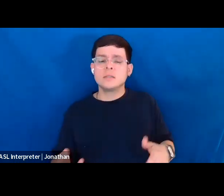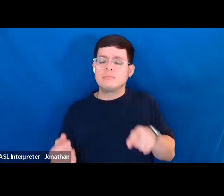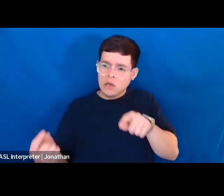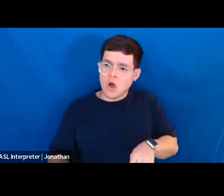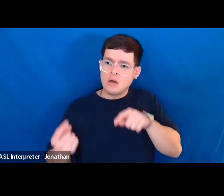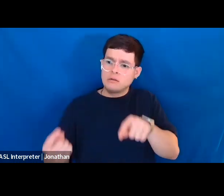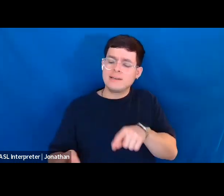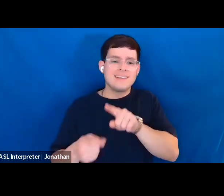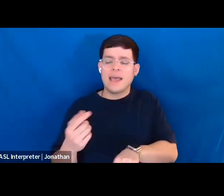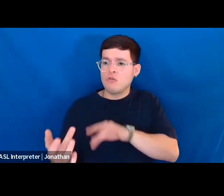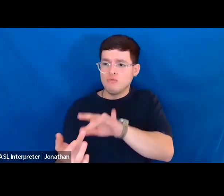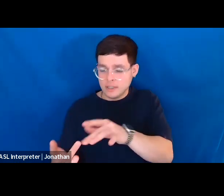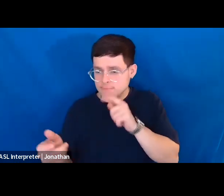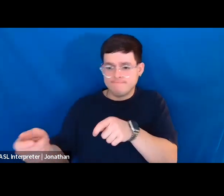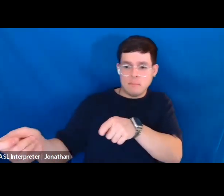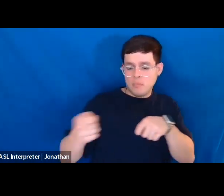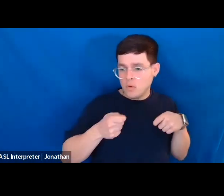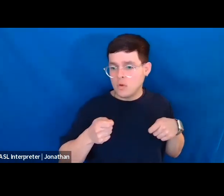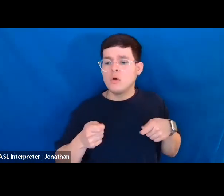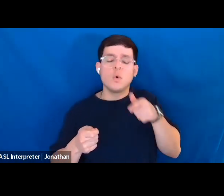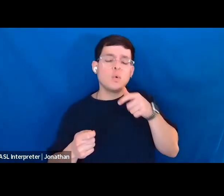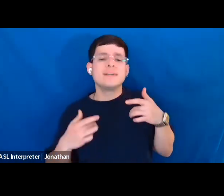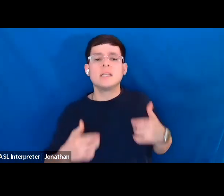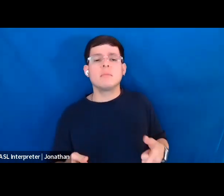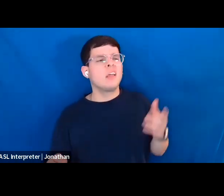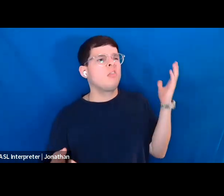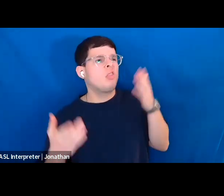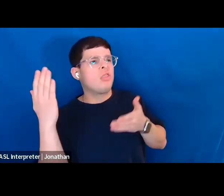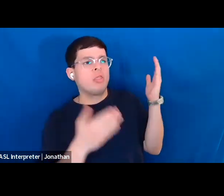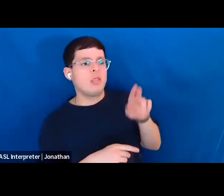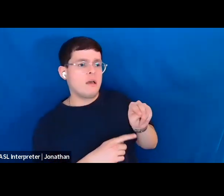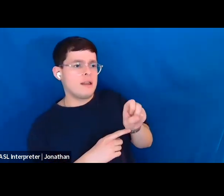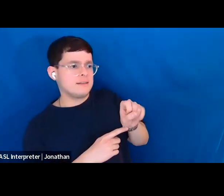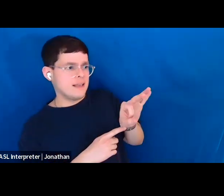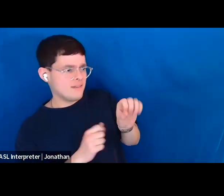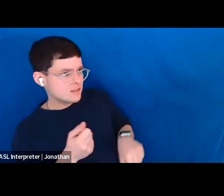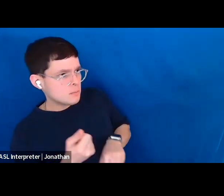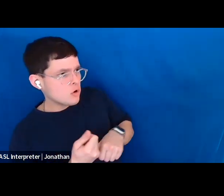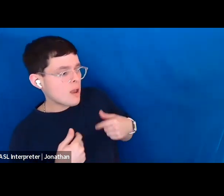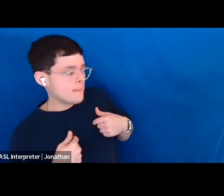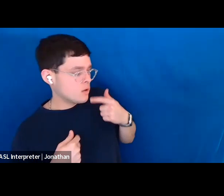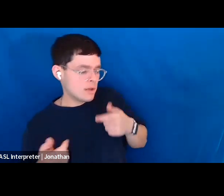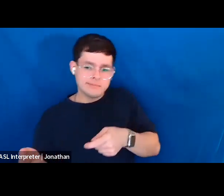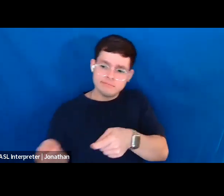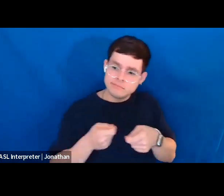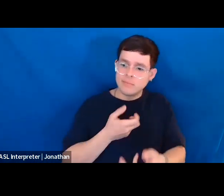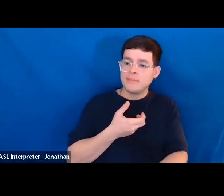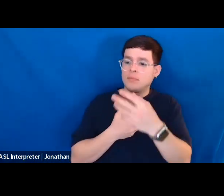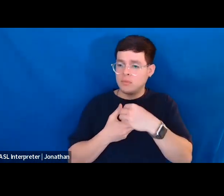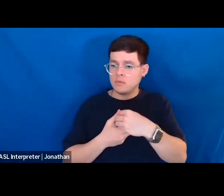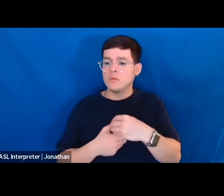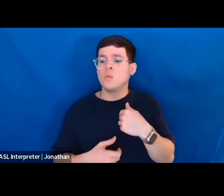have not been thinking of NSF as a place that would support them. And again, we will be looking